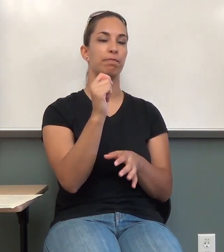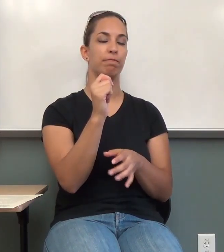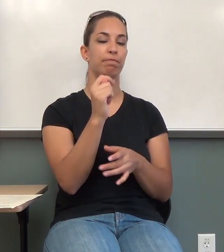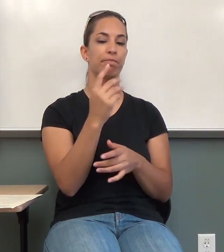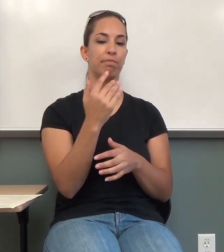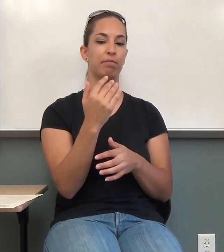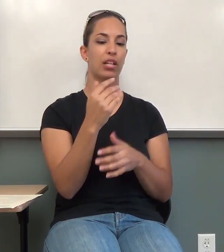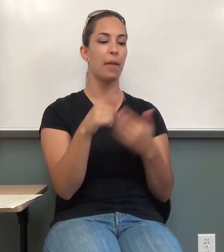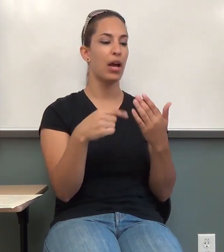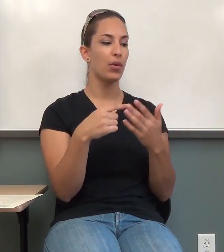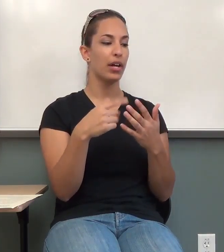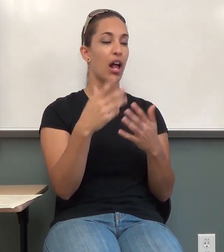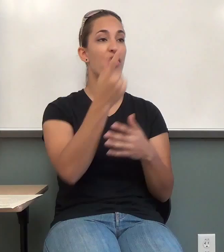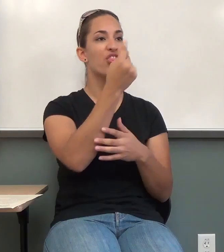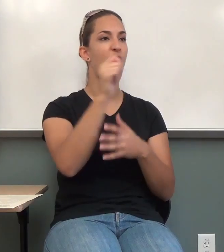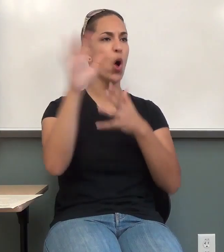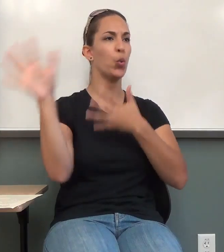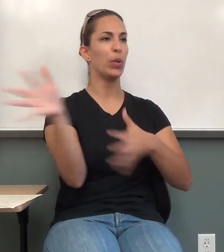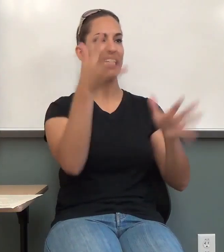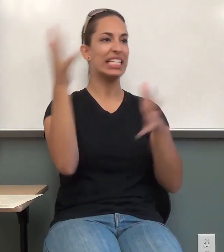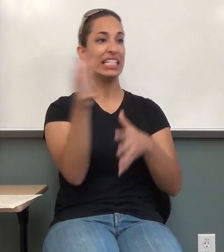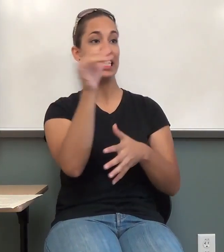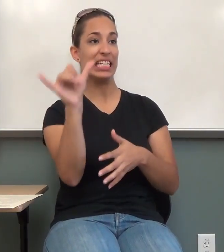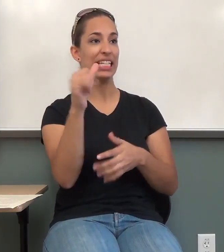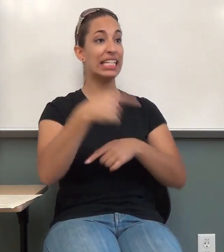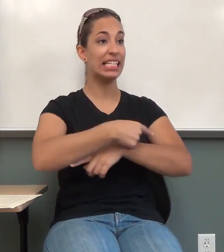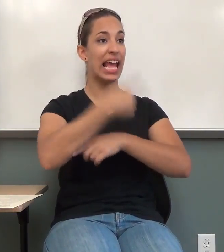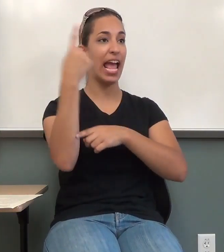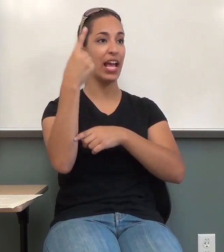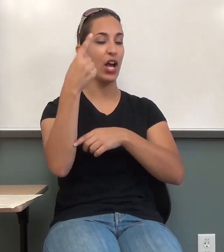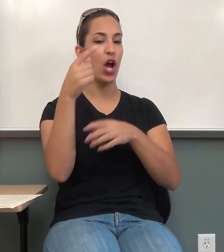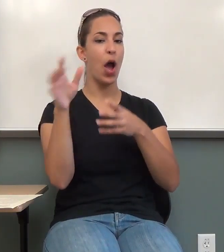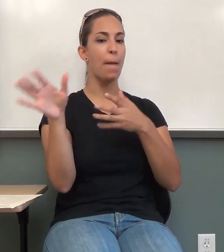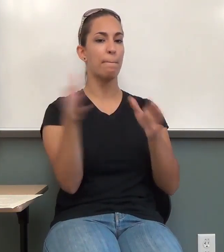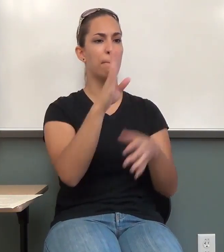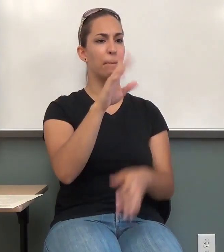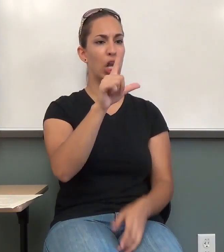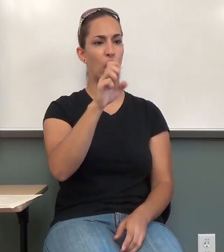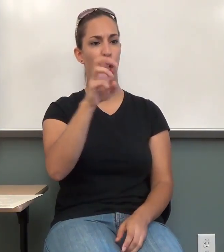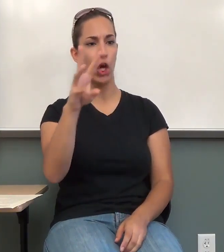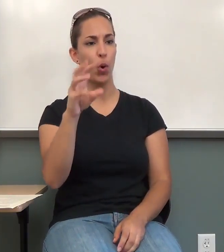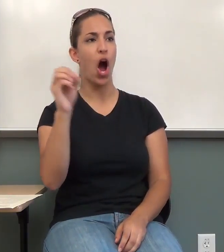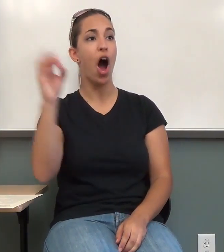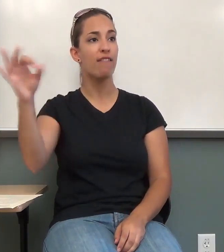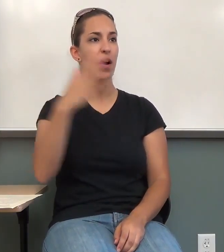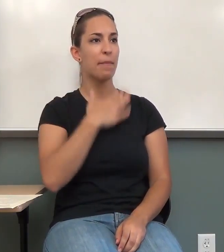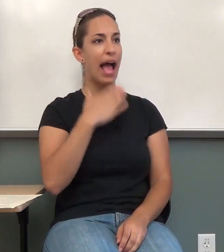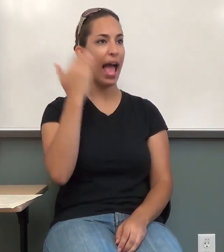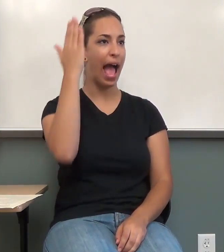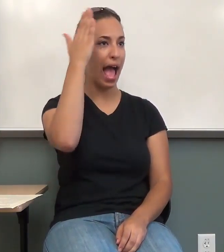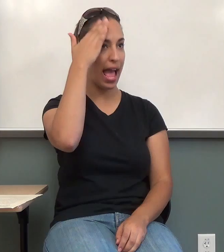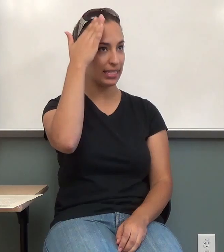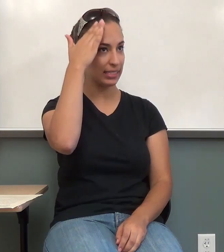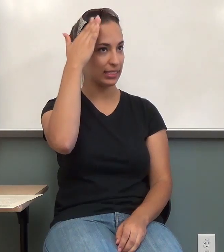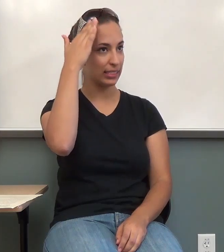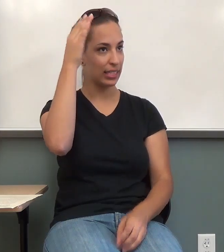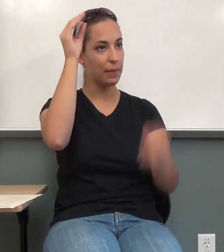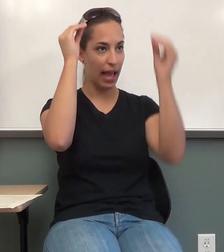about this? The windy day blew off my hat. The windy day blew off my hat. What's the